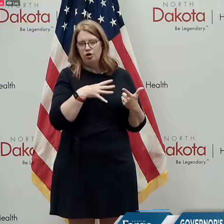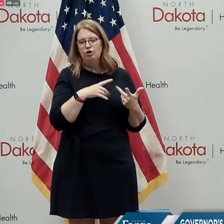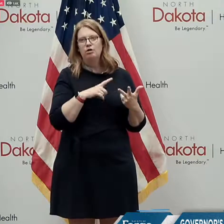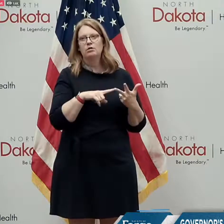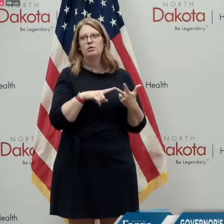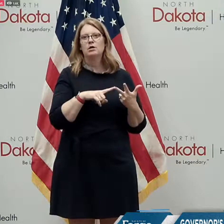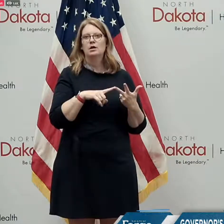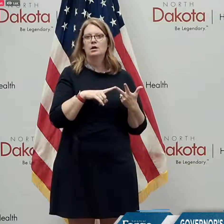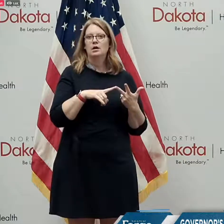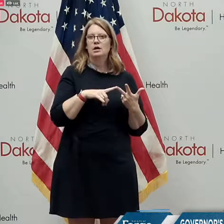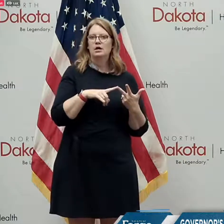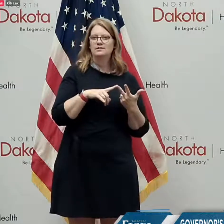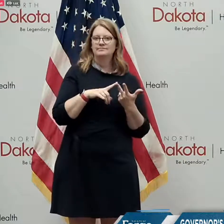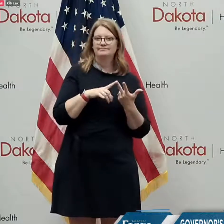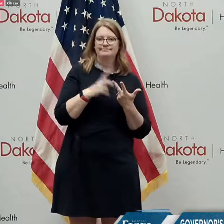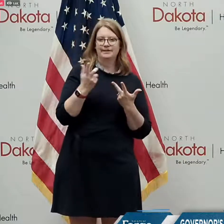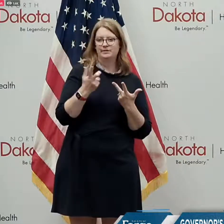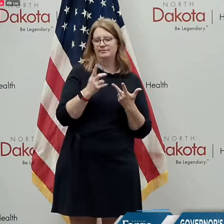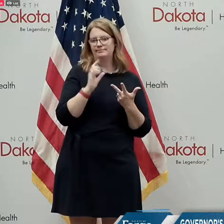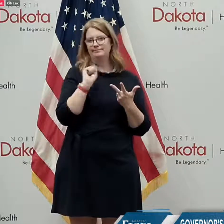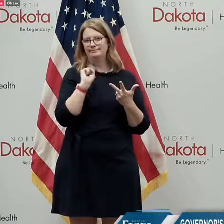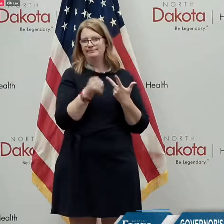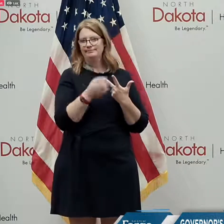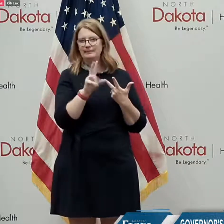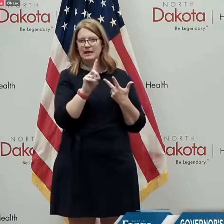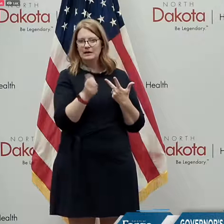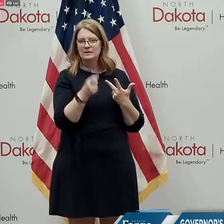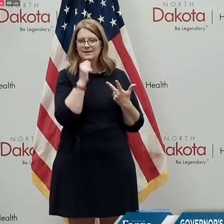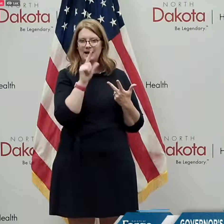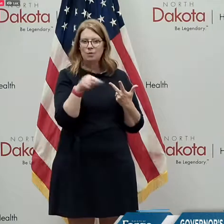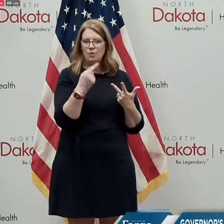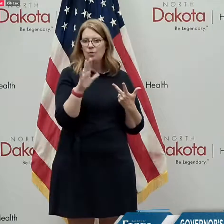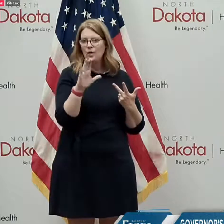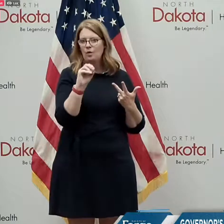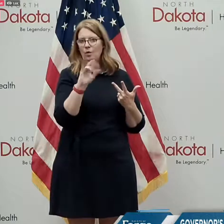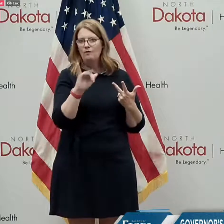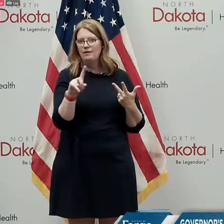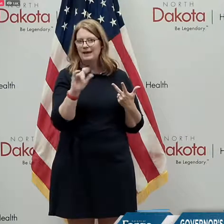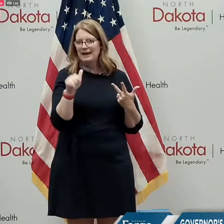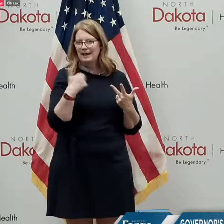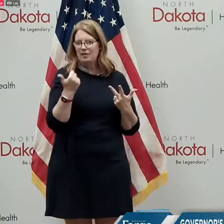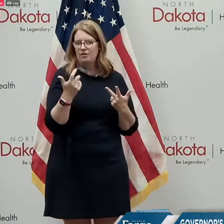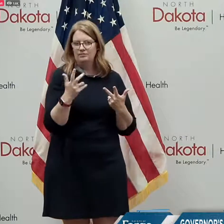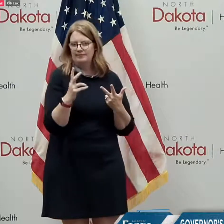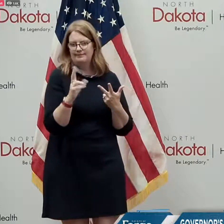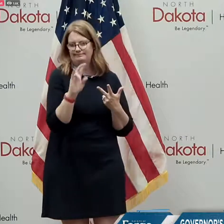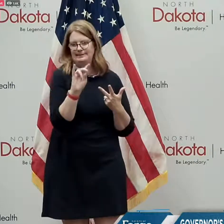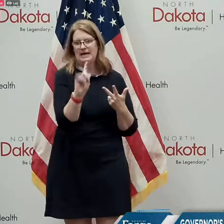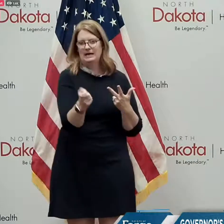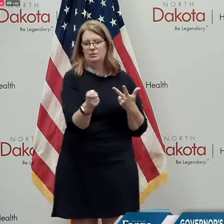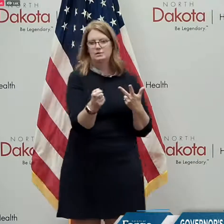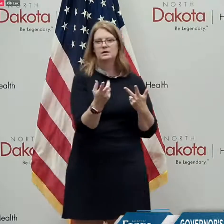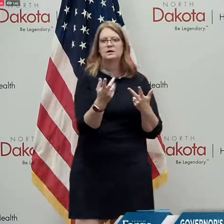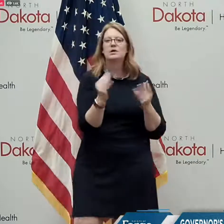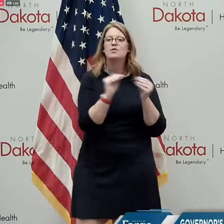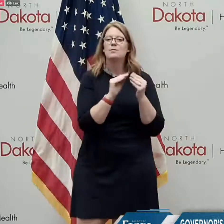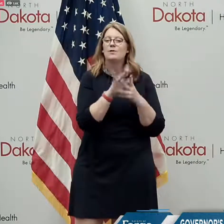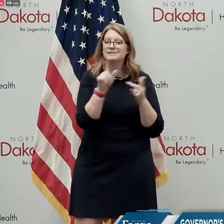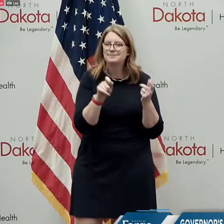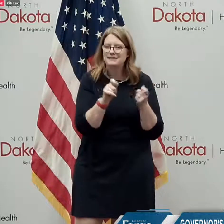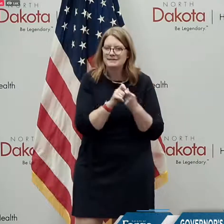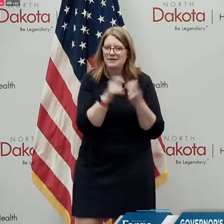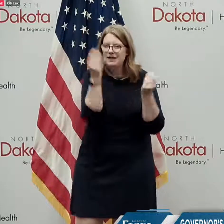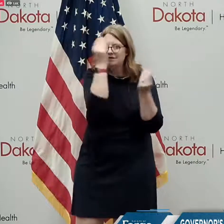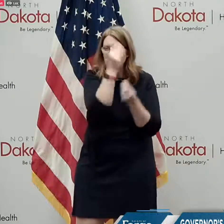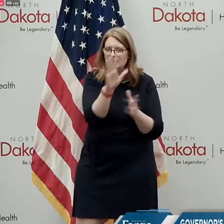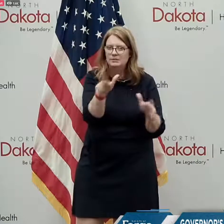might be the condition that they're diagnosed under, not just COVID, but any other condition. The more specificity you have on that individual, the